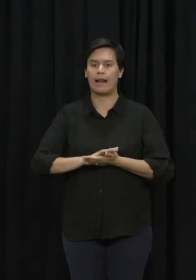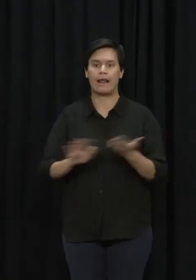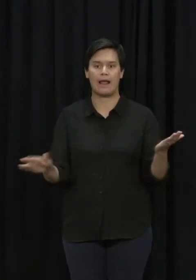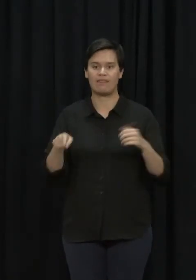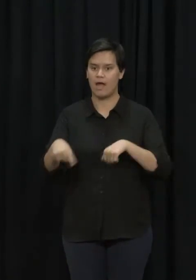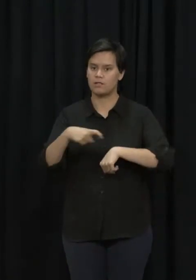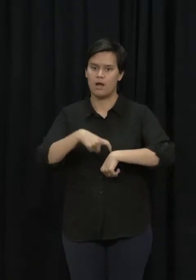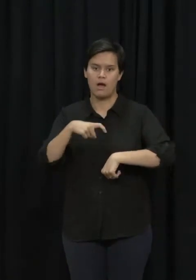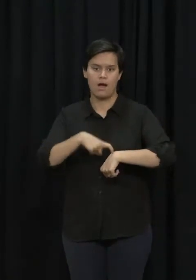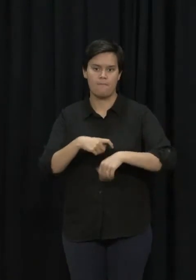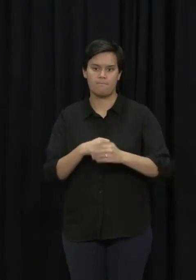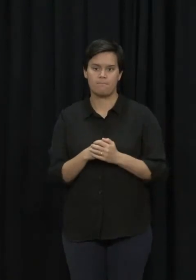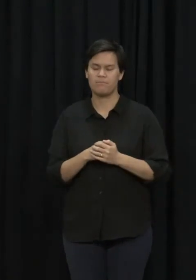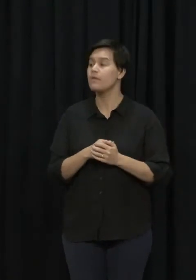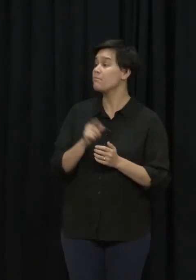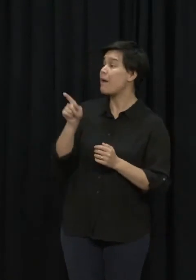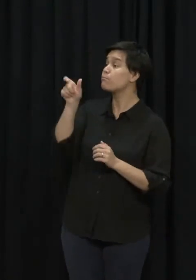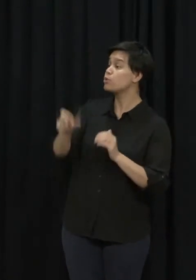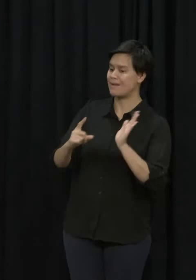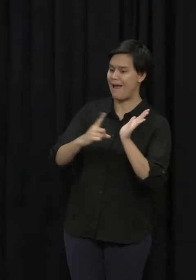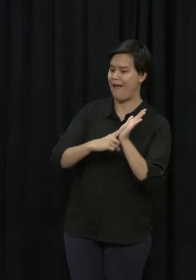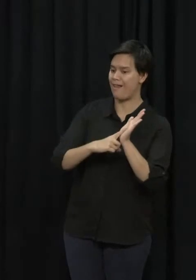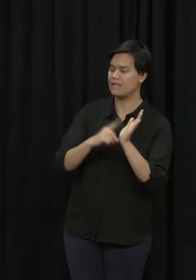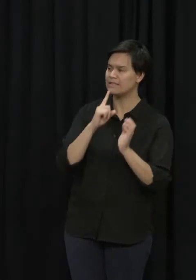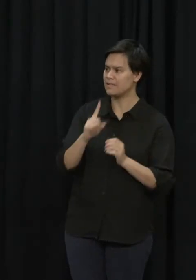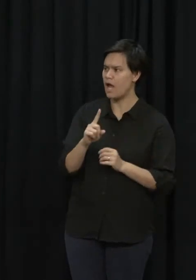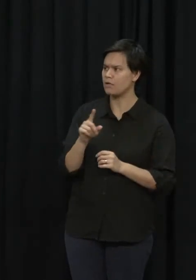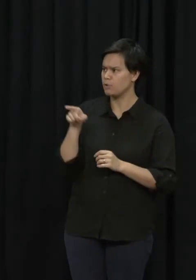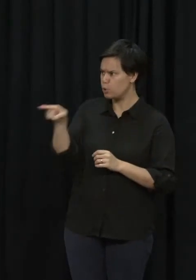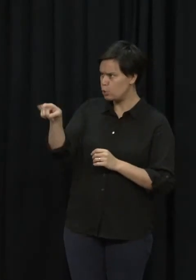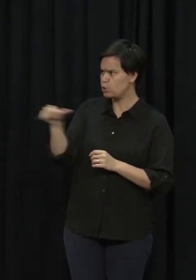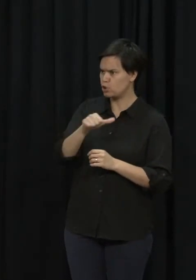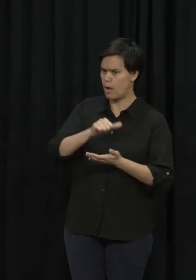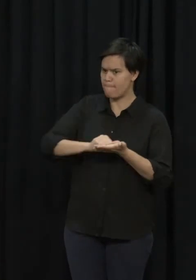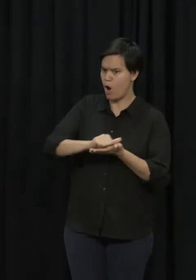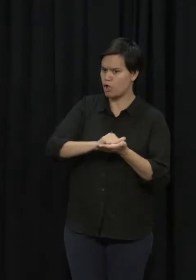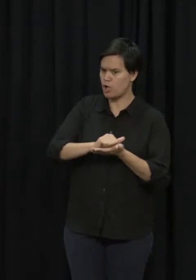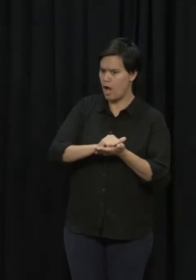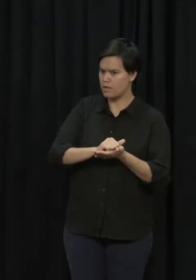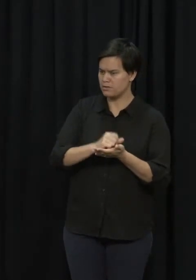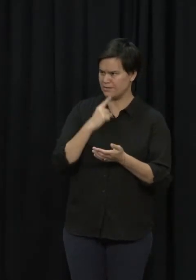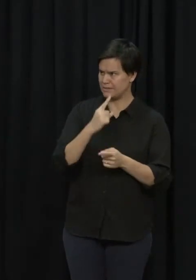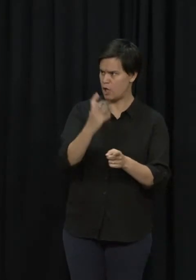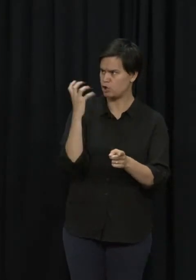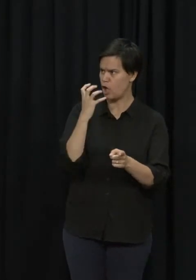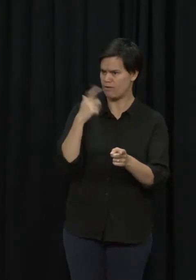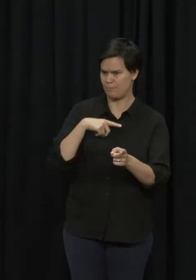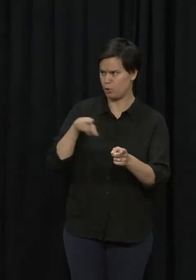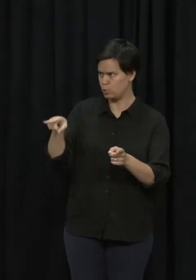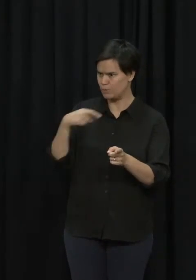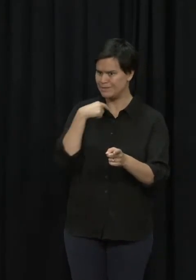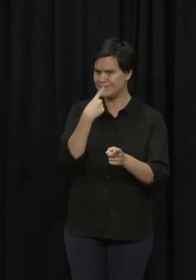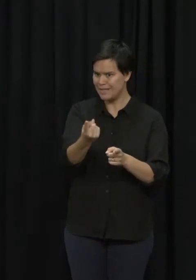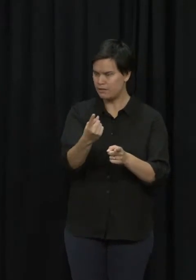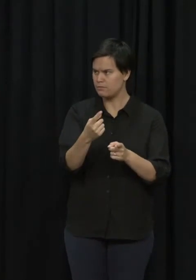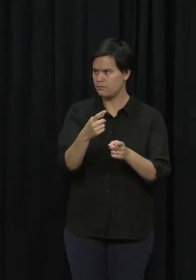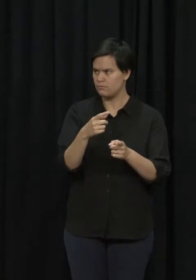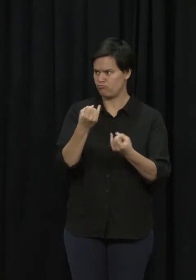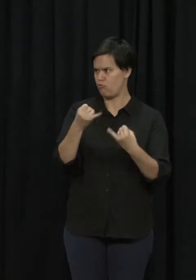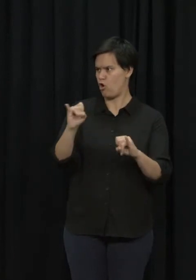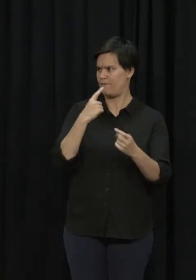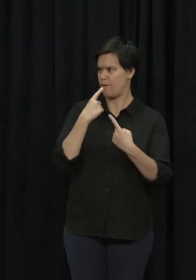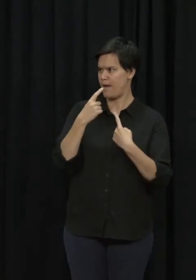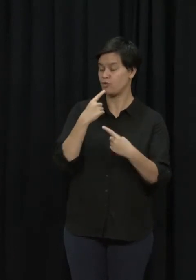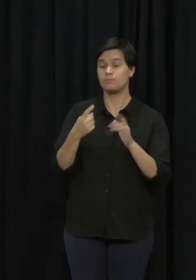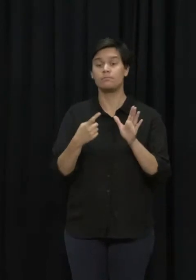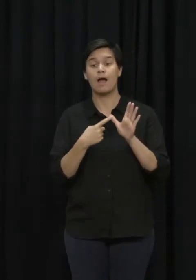clear. The KFC worker says that you should apologise to her and her family for your comments. I am happy to go back and look at the context of any questions I've answered relevant